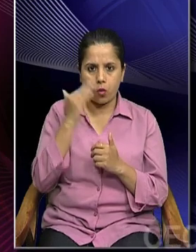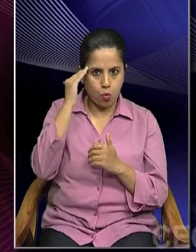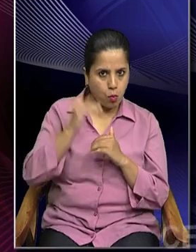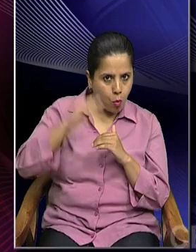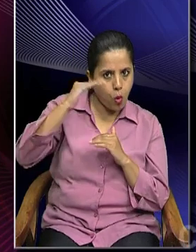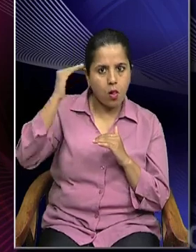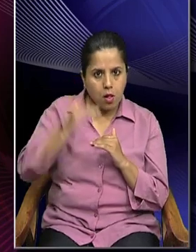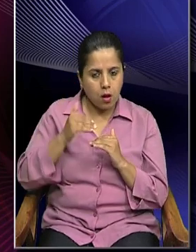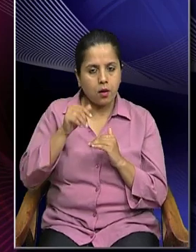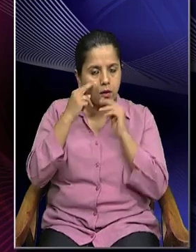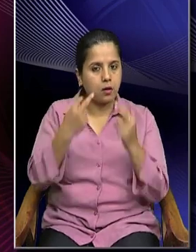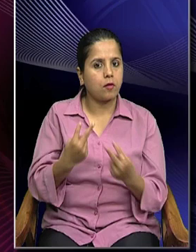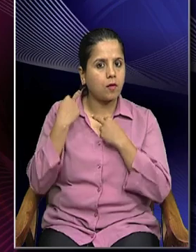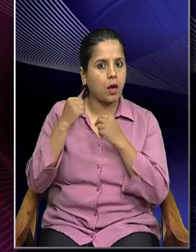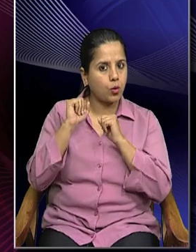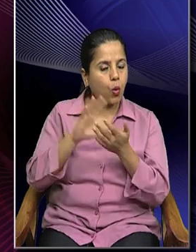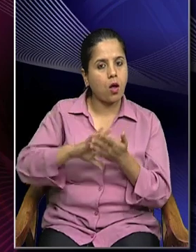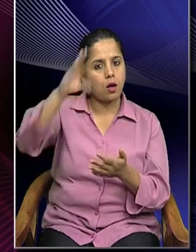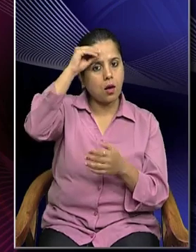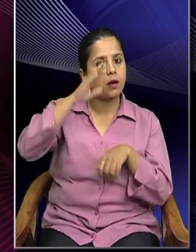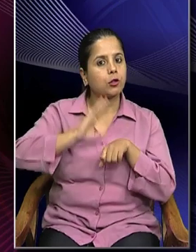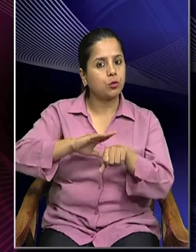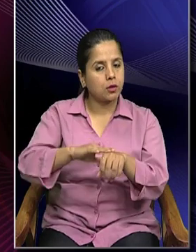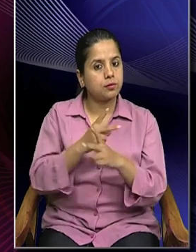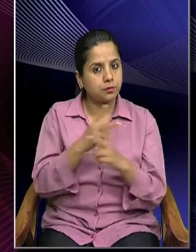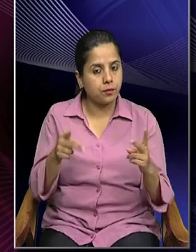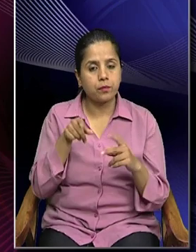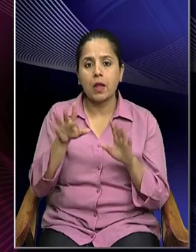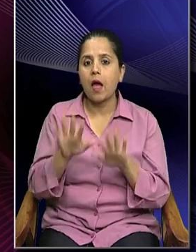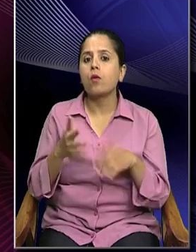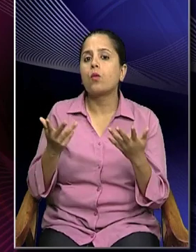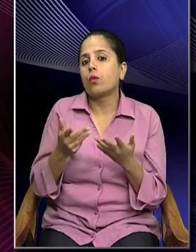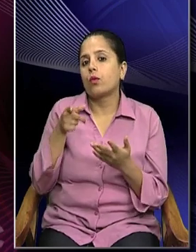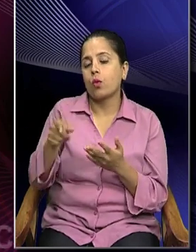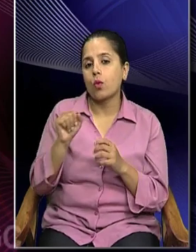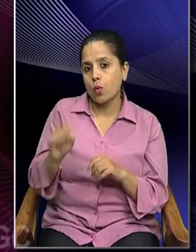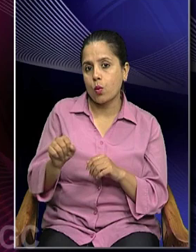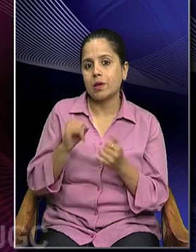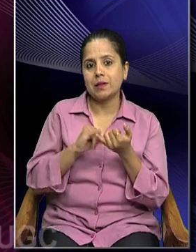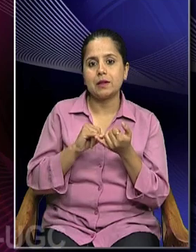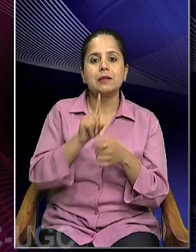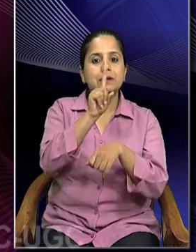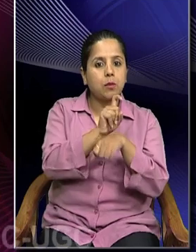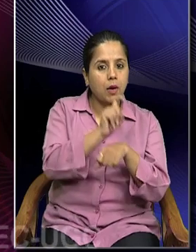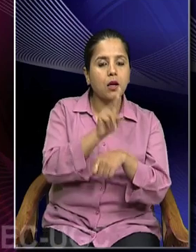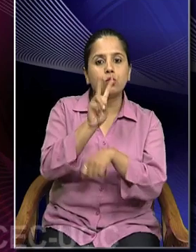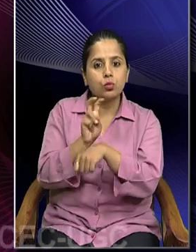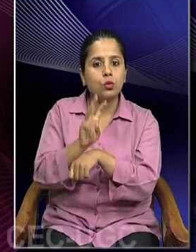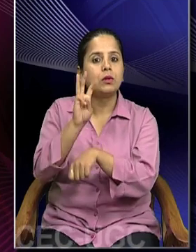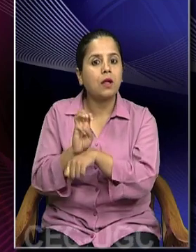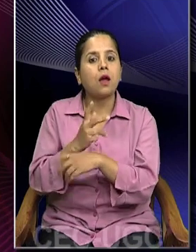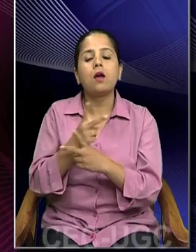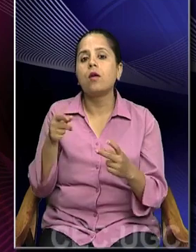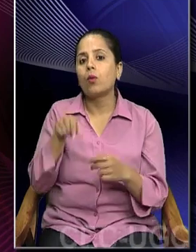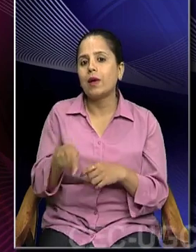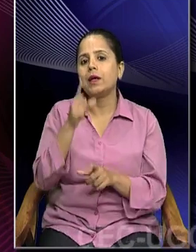of their reflective learning experiences, what they have during the semester or during the year.